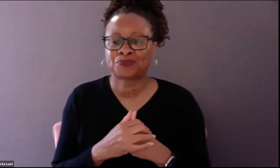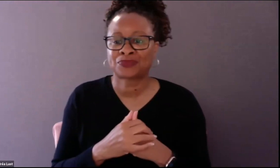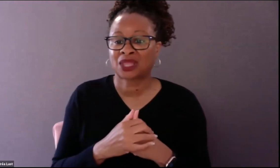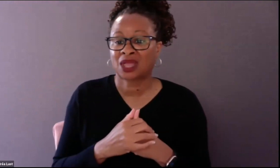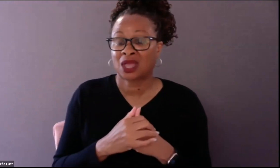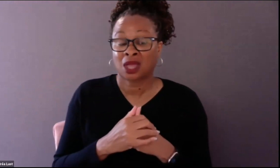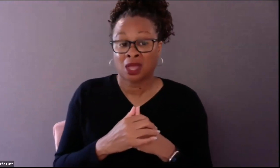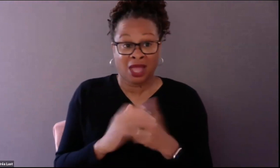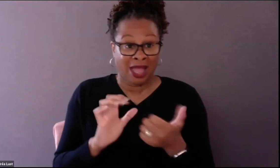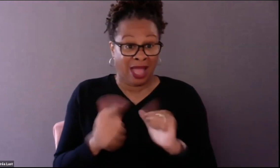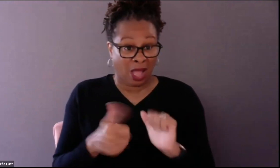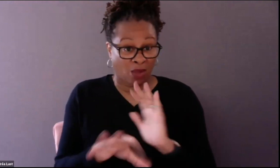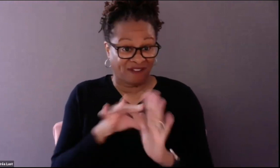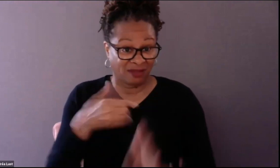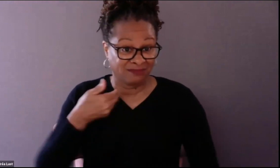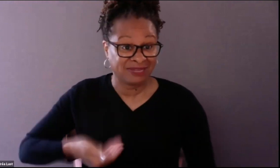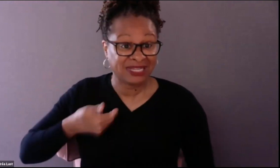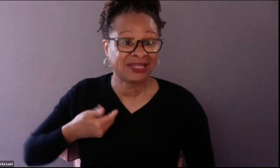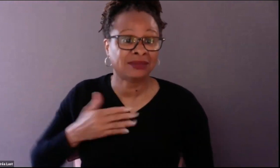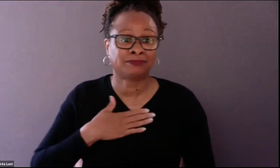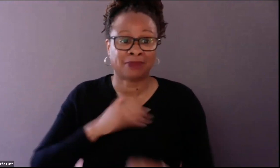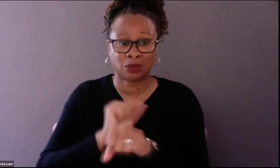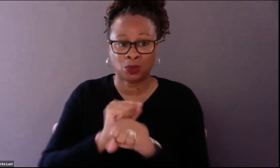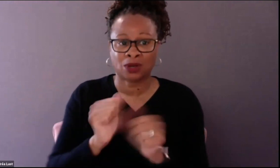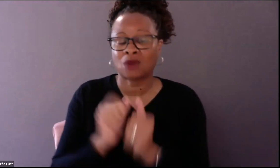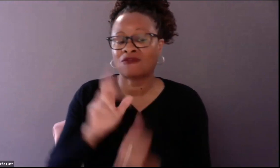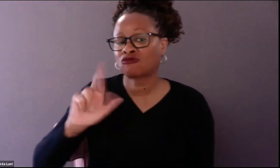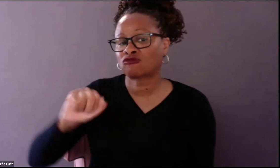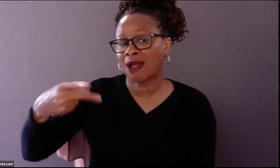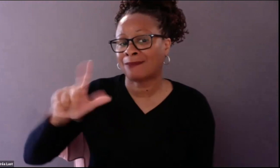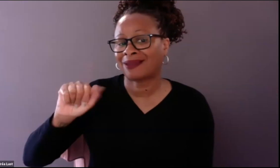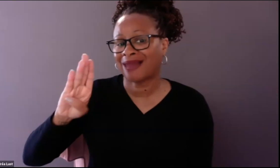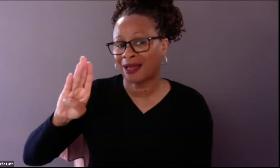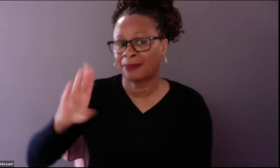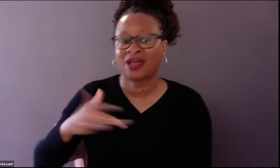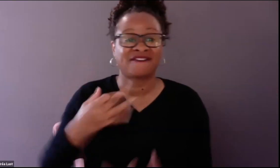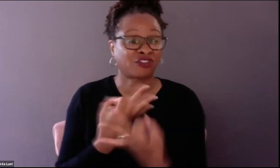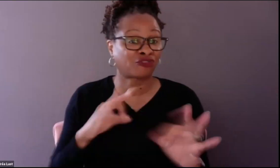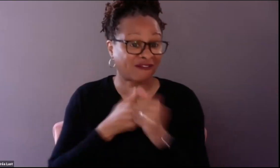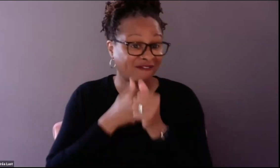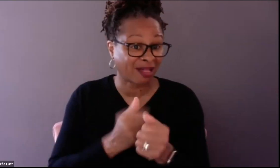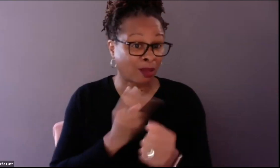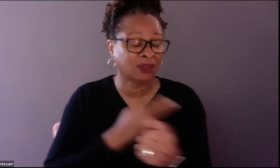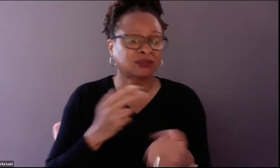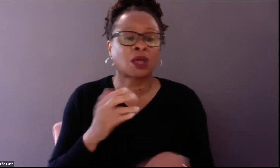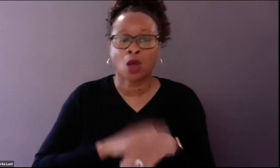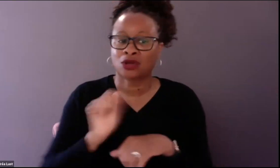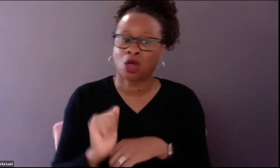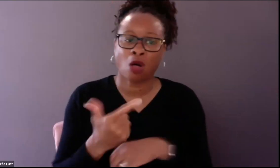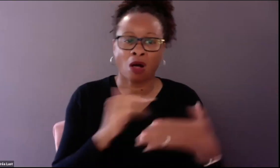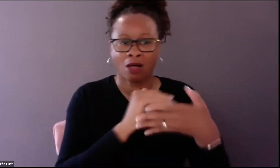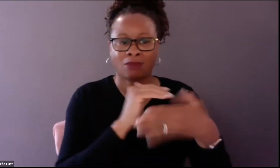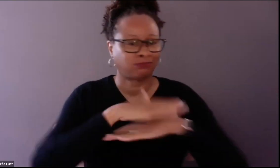like finding the work of the Rap Lab, feel free to follow us on all platforms.